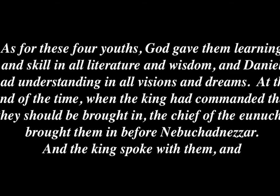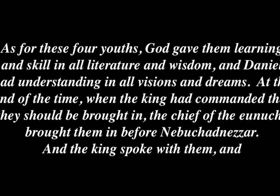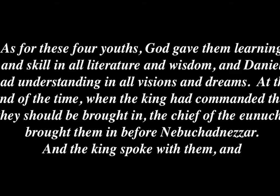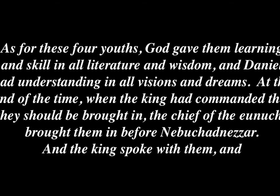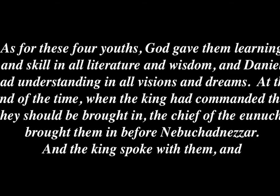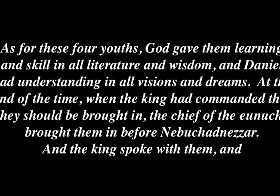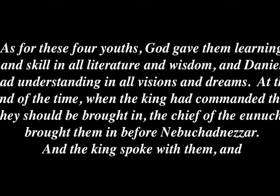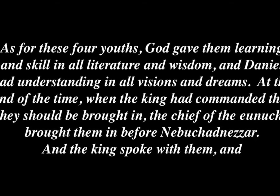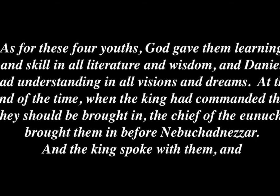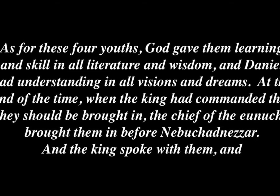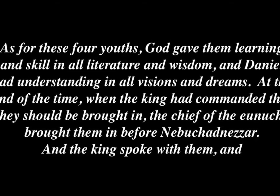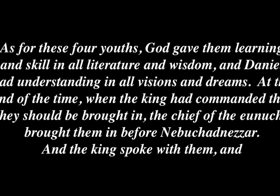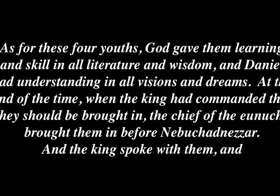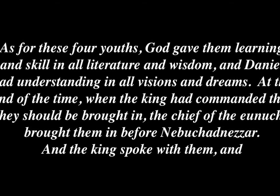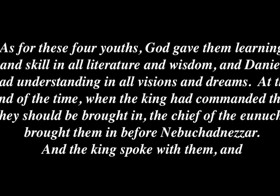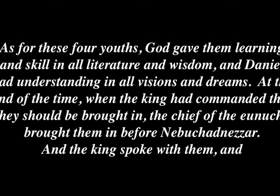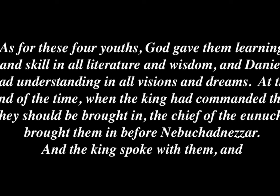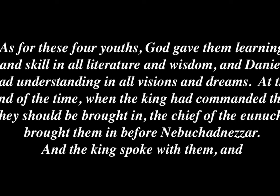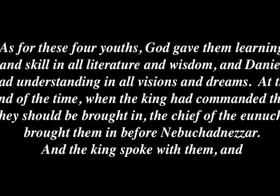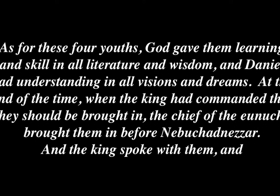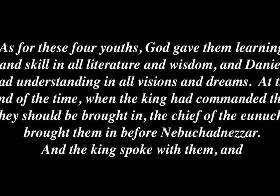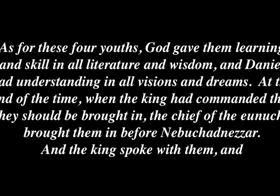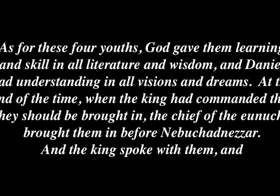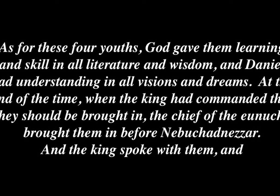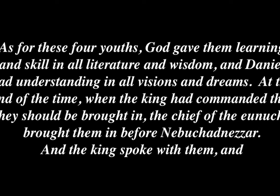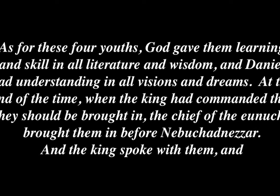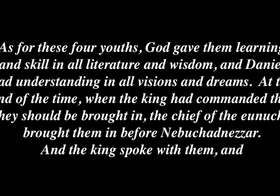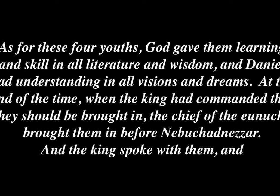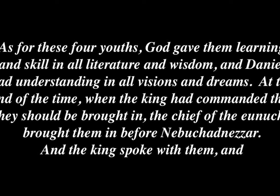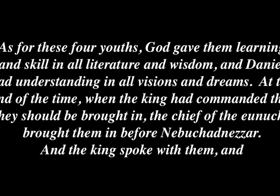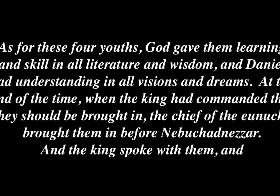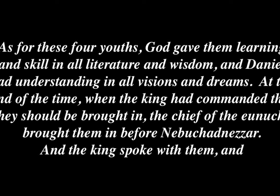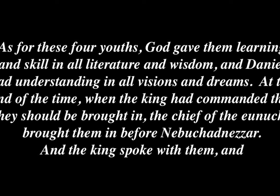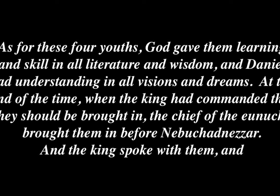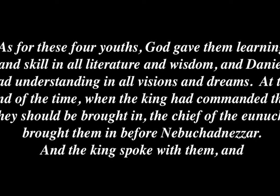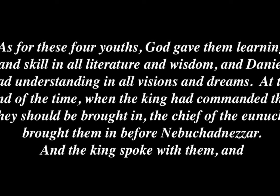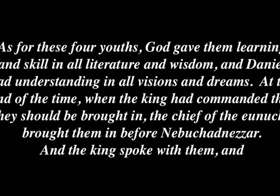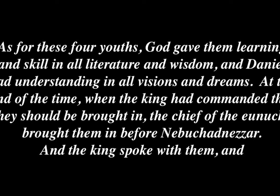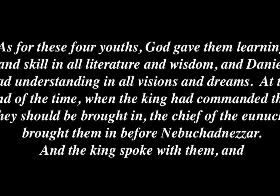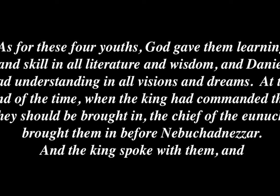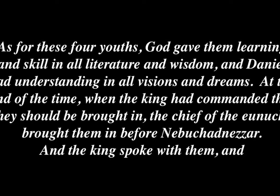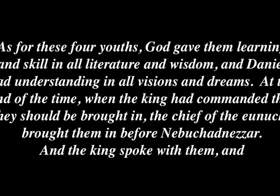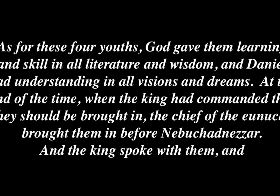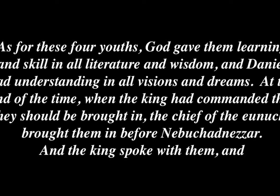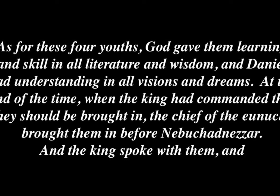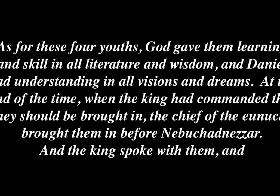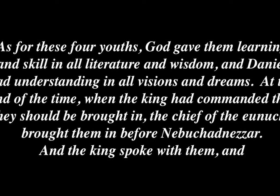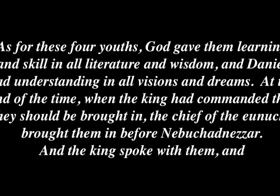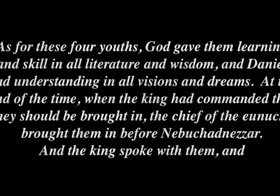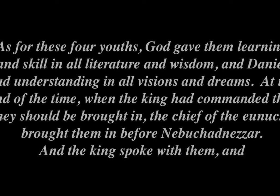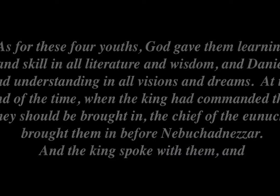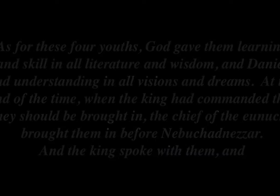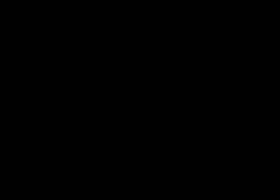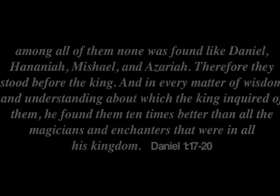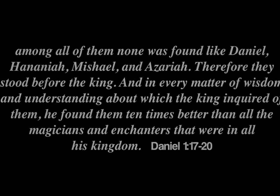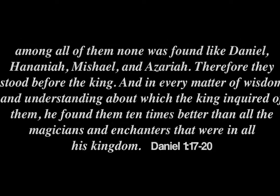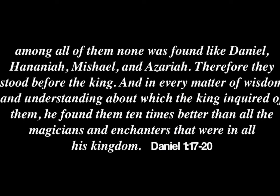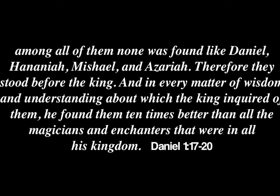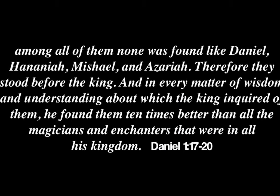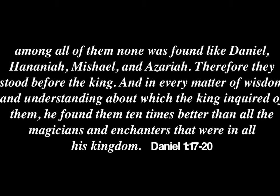should be brought in, the chief of the eunuchs brought them in before Nebuchadnezzar, and the king spoke with them. And